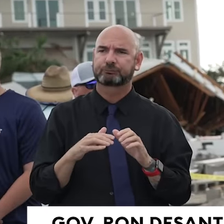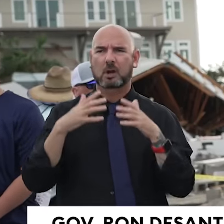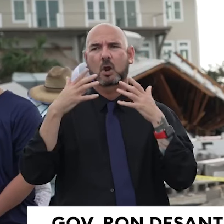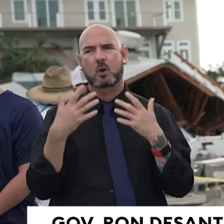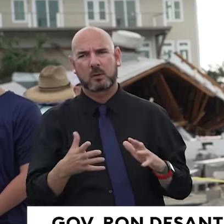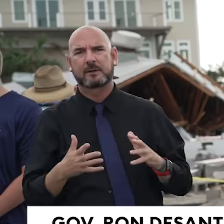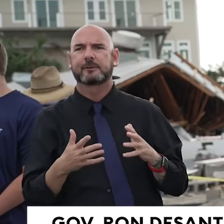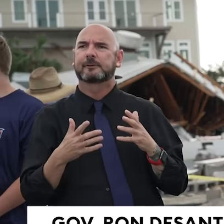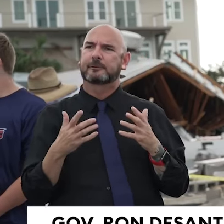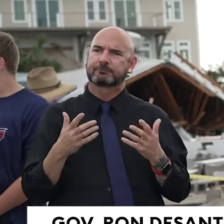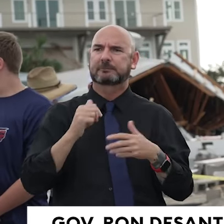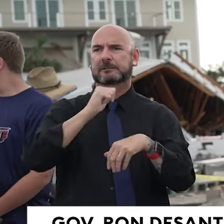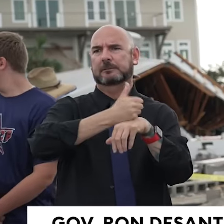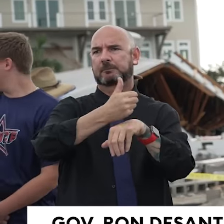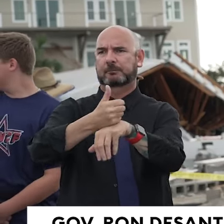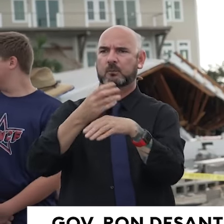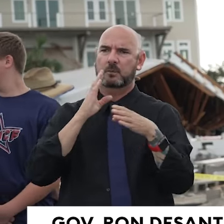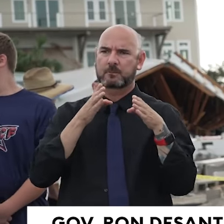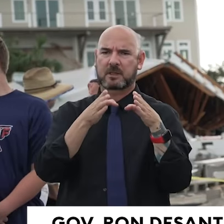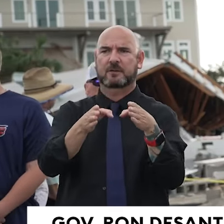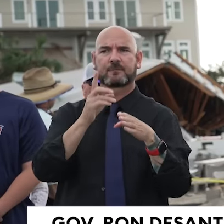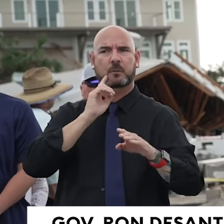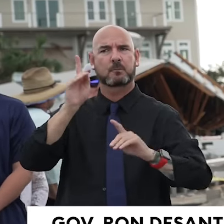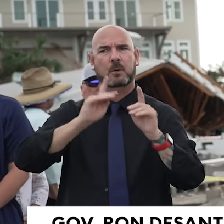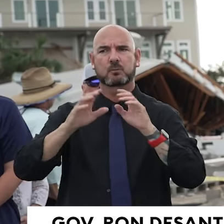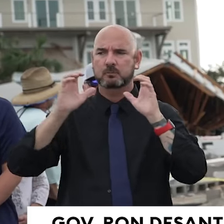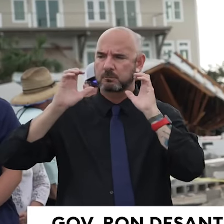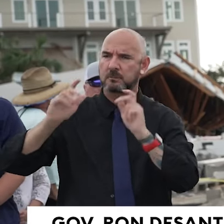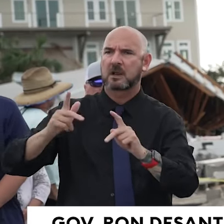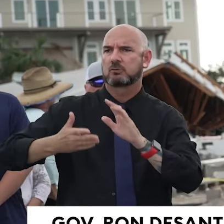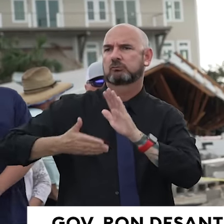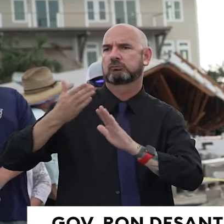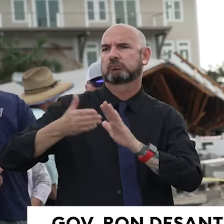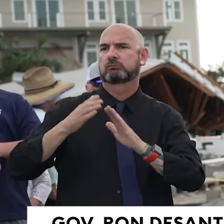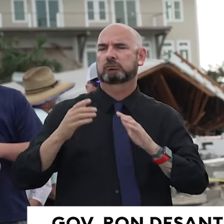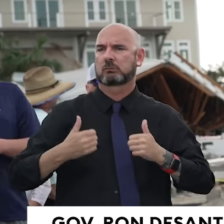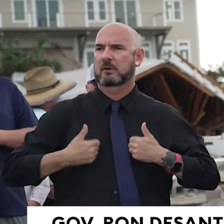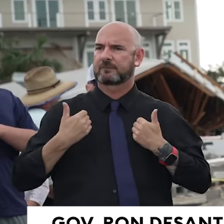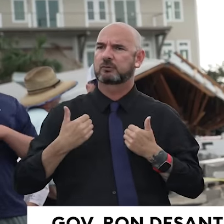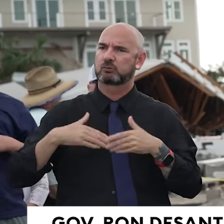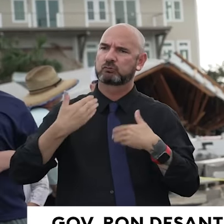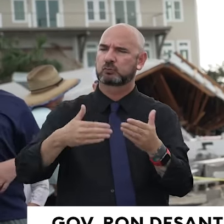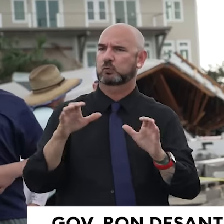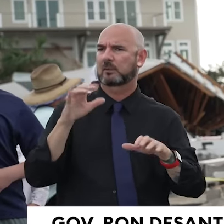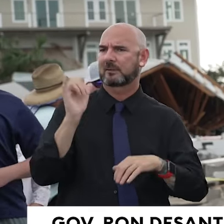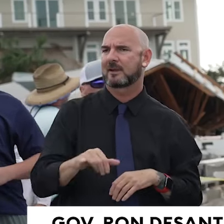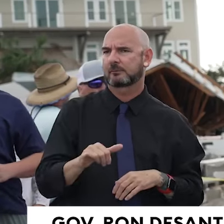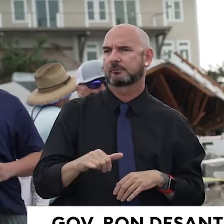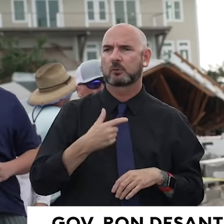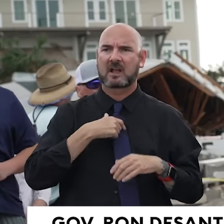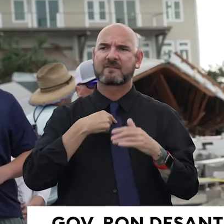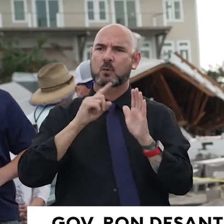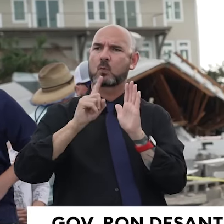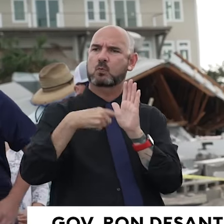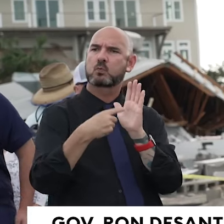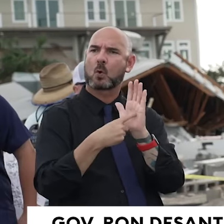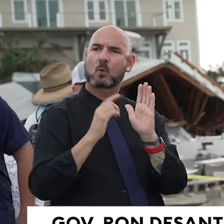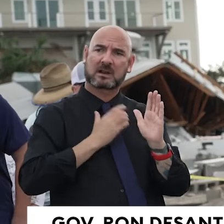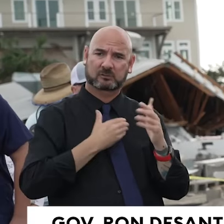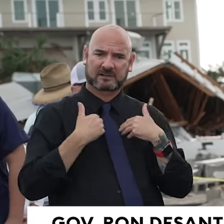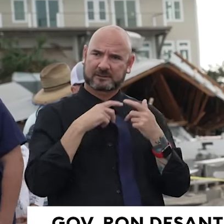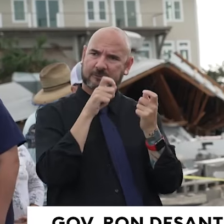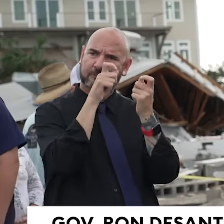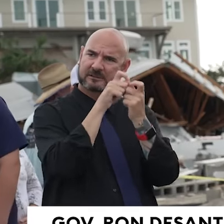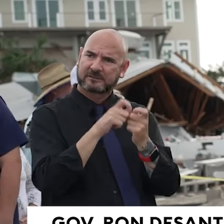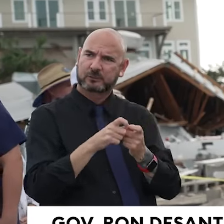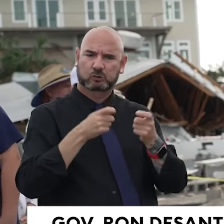pave the pathway for people to get back on their feet, we absolutely have to do that. There's a role for having certain regulations in